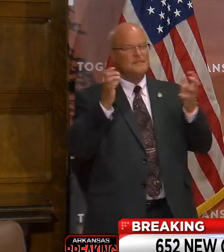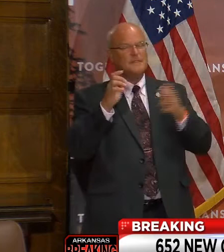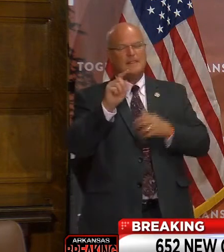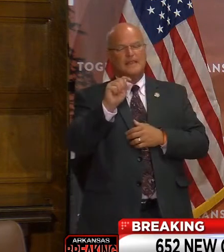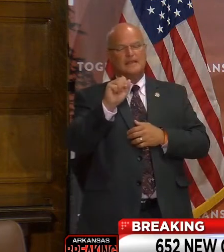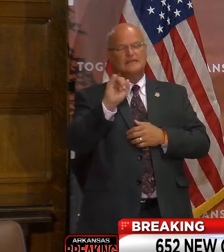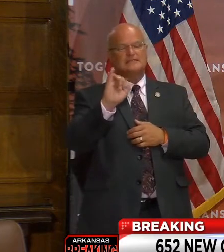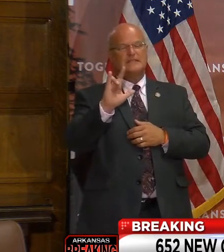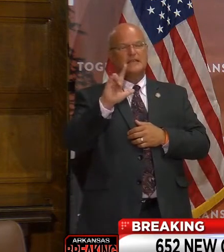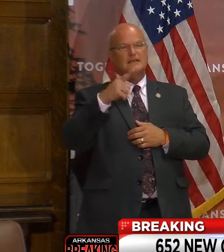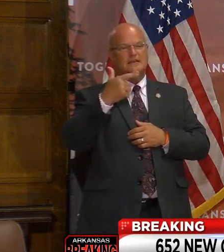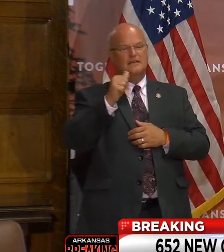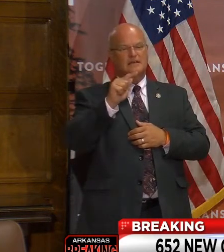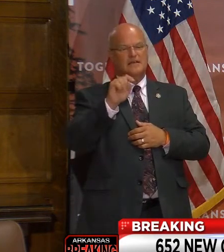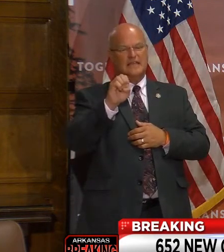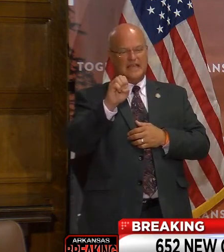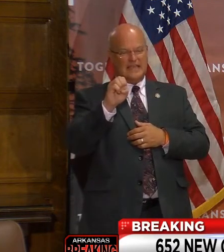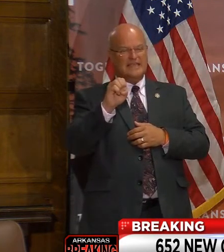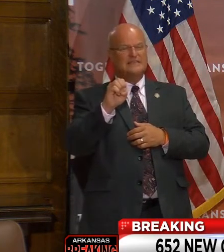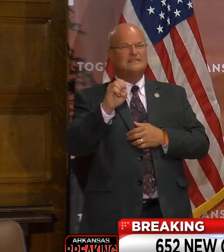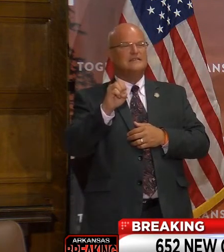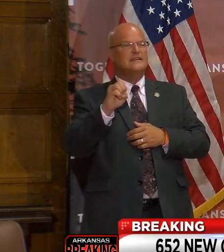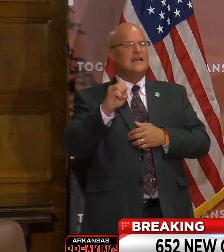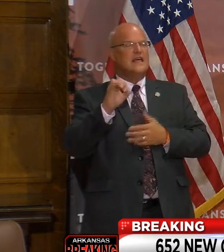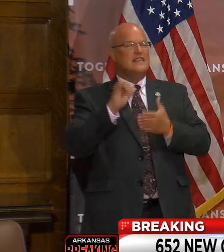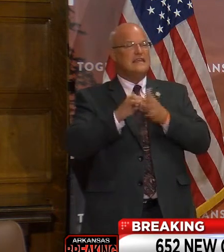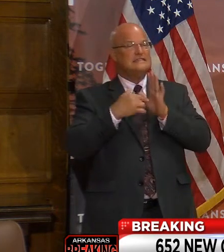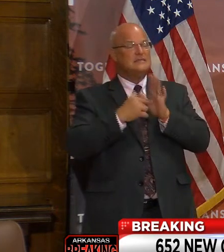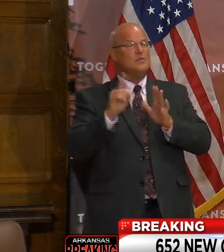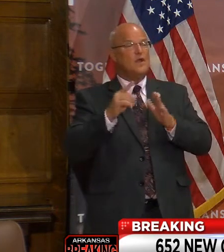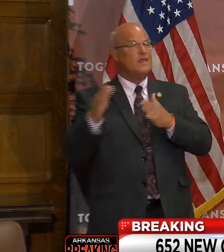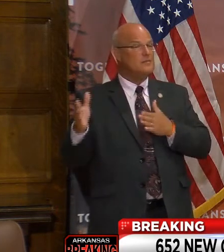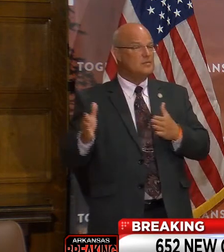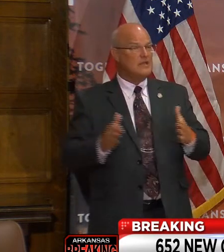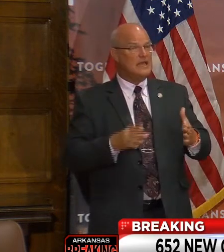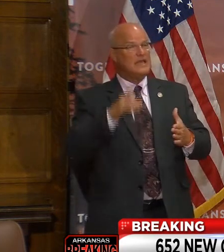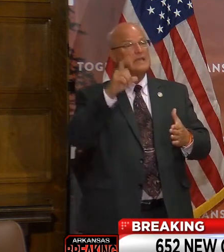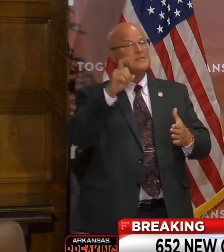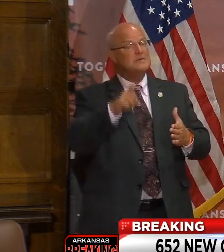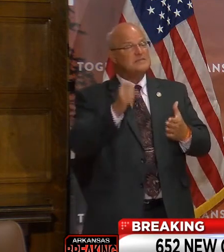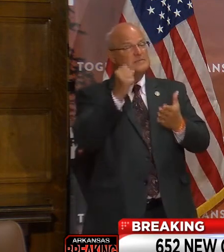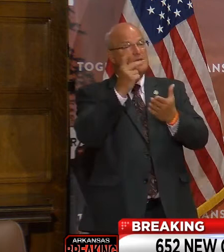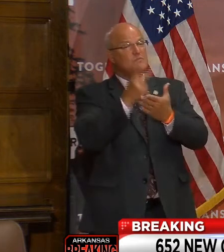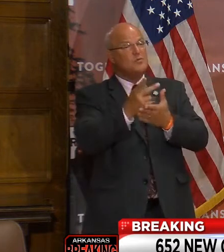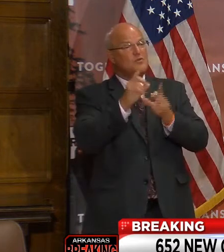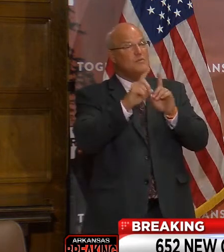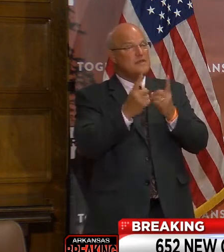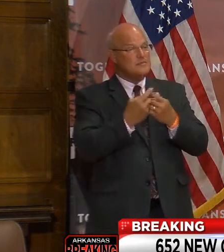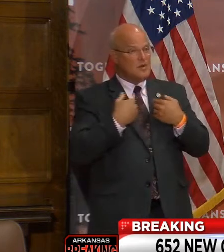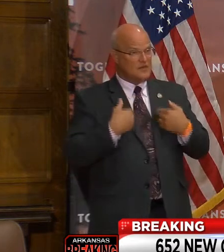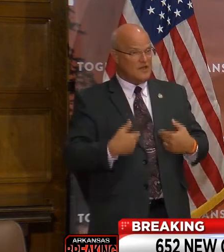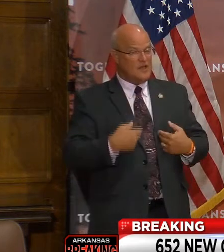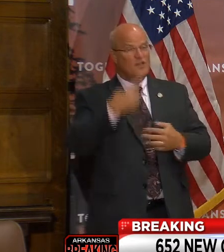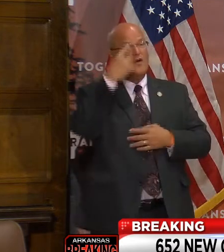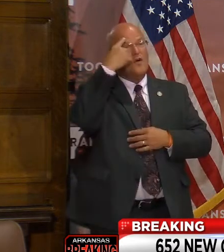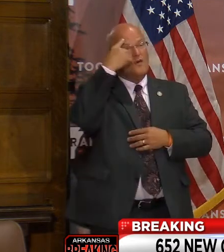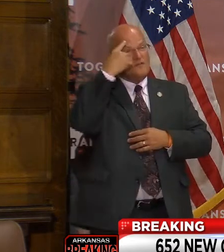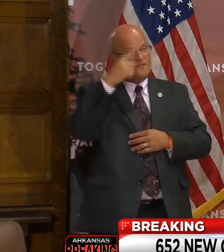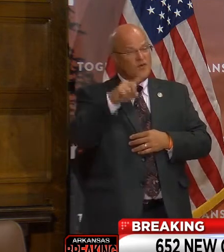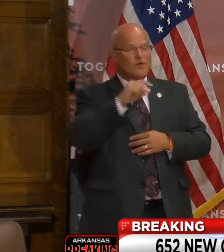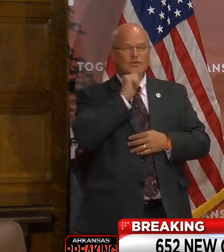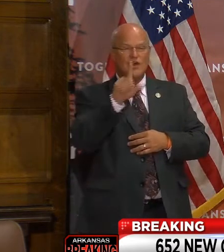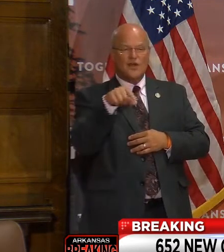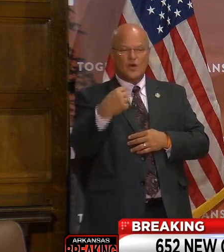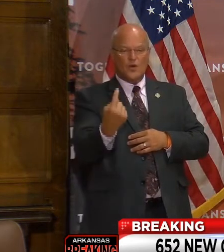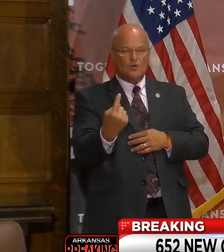tailgating, that's an example of where the plan has to be approved by the Department of Health for not